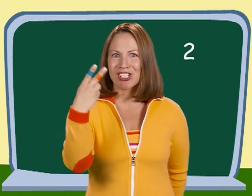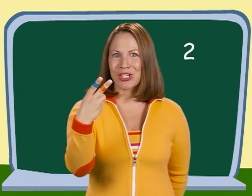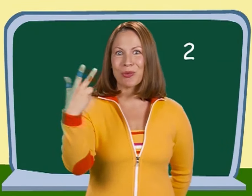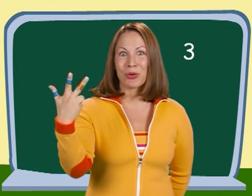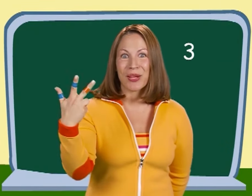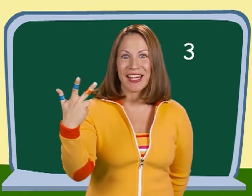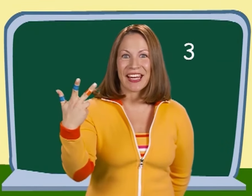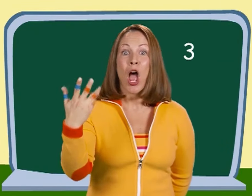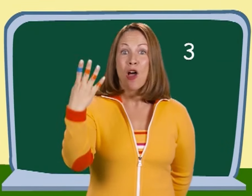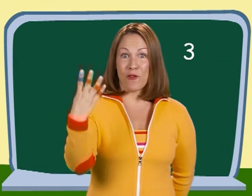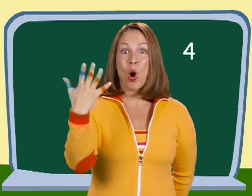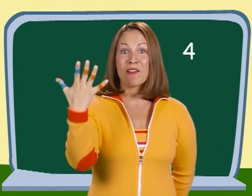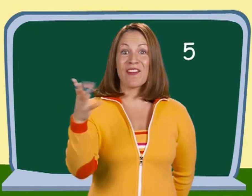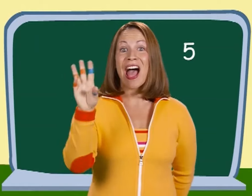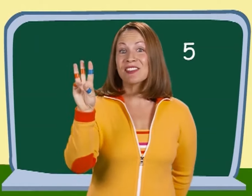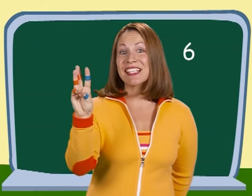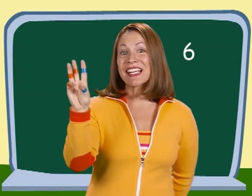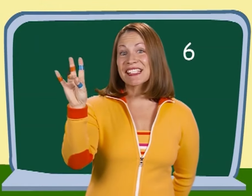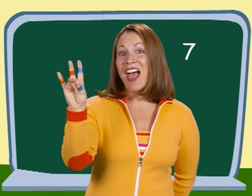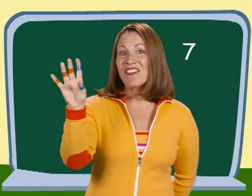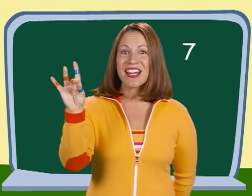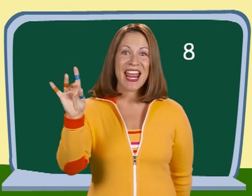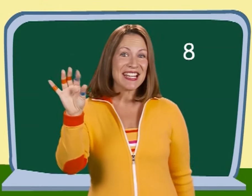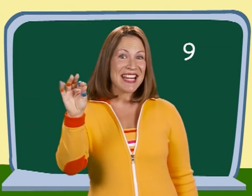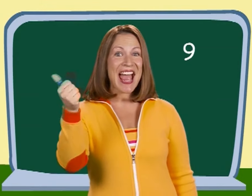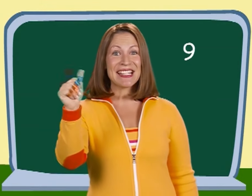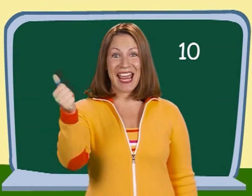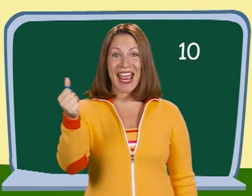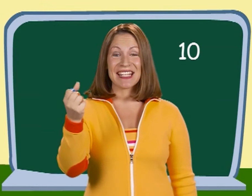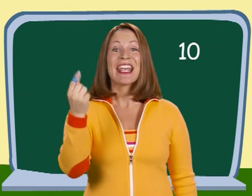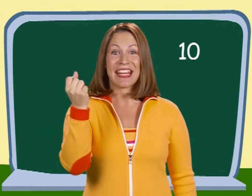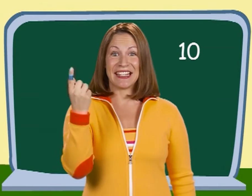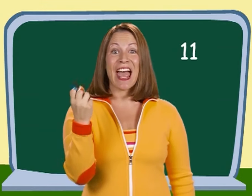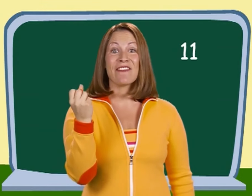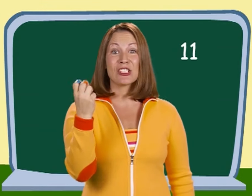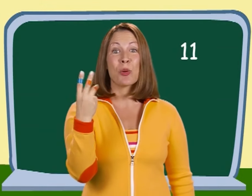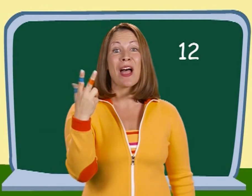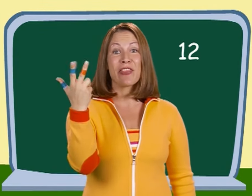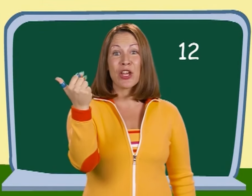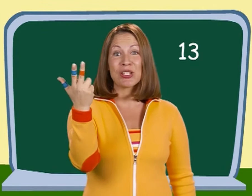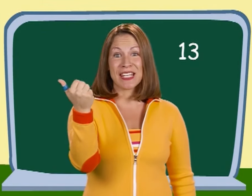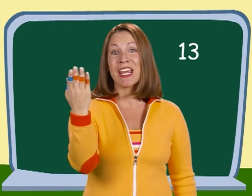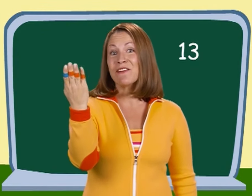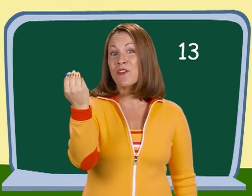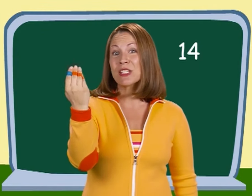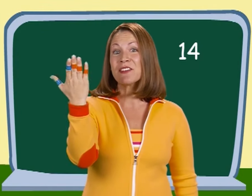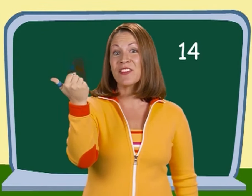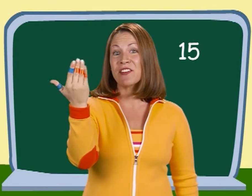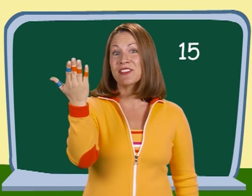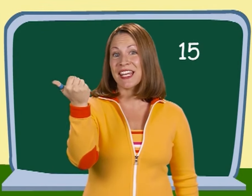One, two, three, four, five, six, seven, eight, nine, ten, 11, 12, 13, 14,